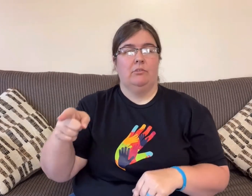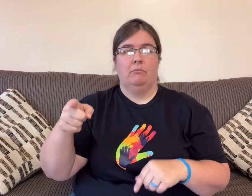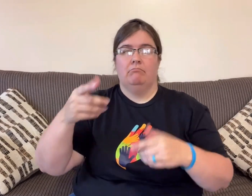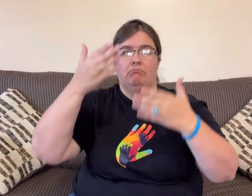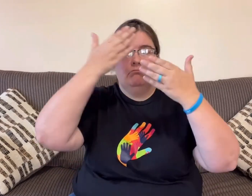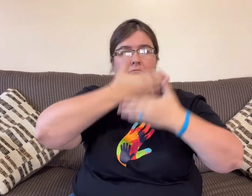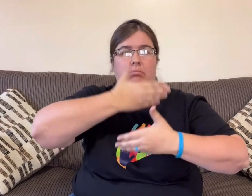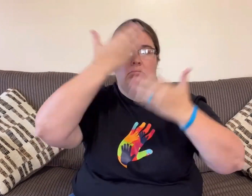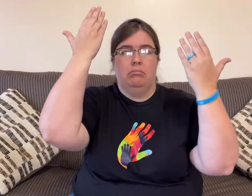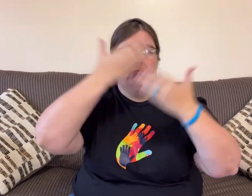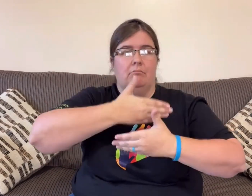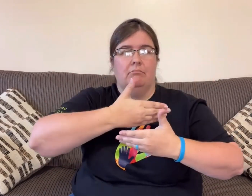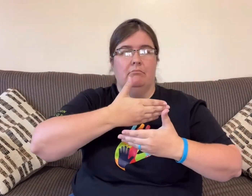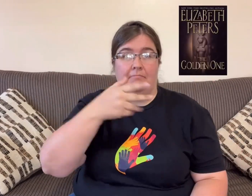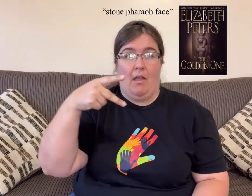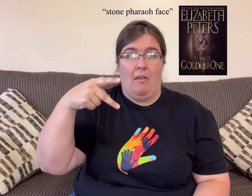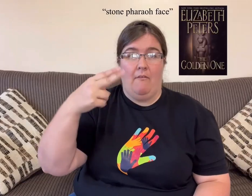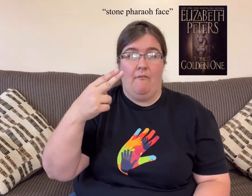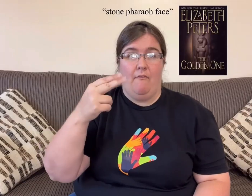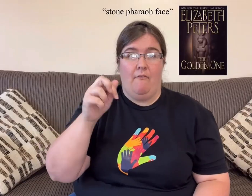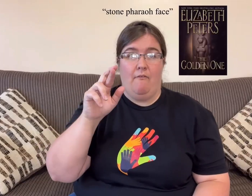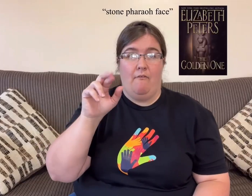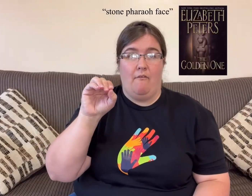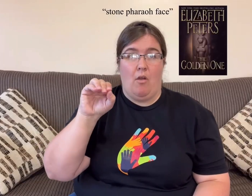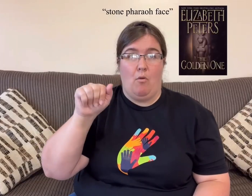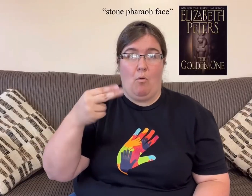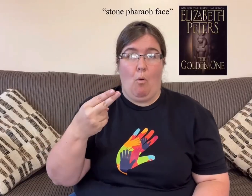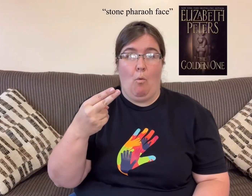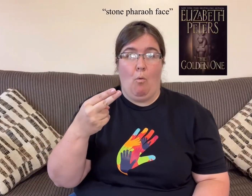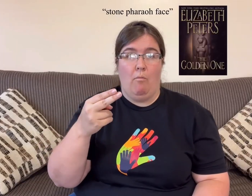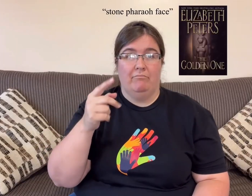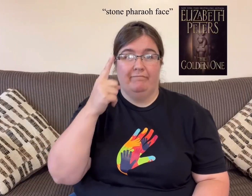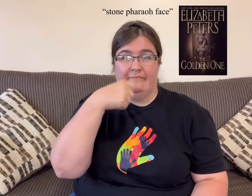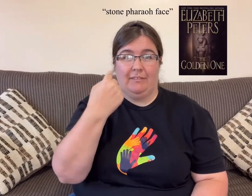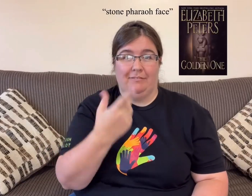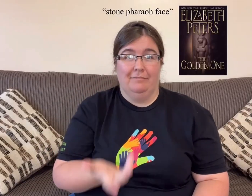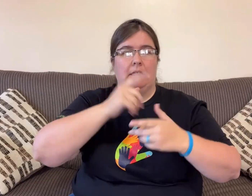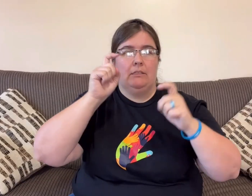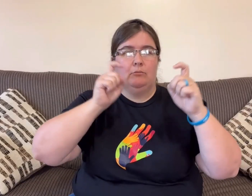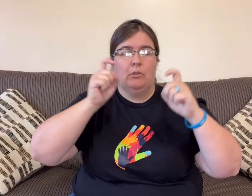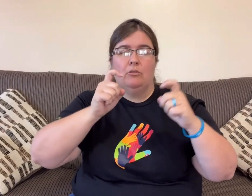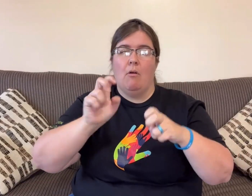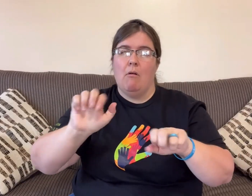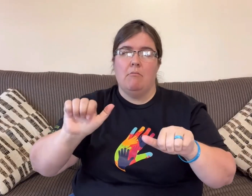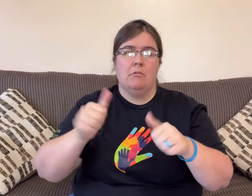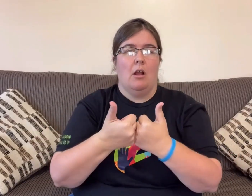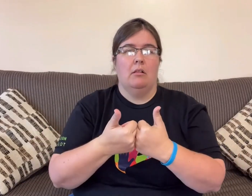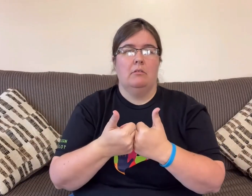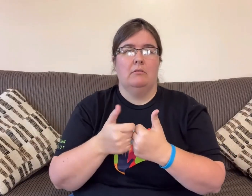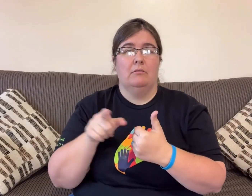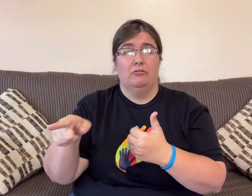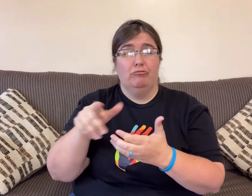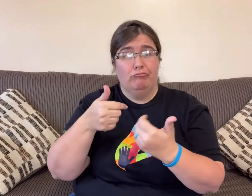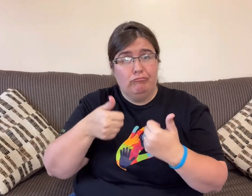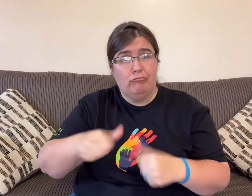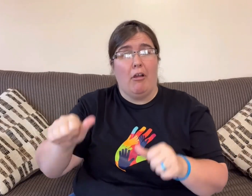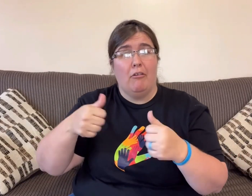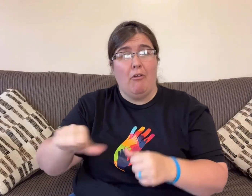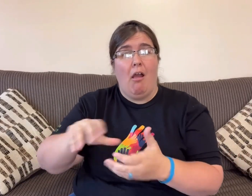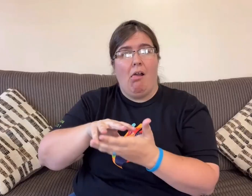face is not expressive. She has a stone pharaoh face, and facial expressions were a huge challenge for her when she was learning